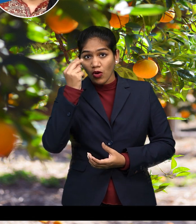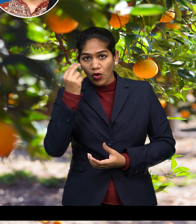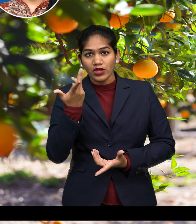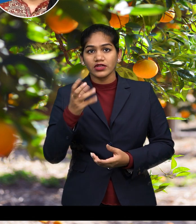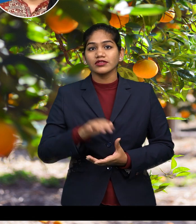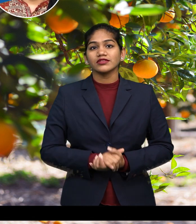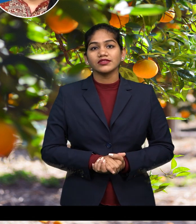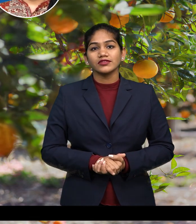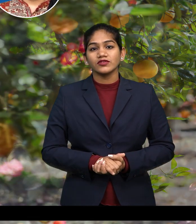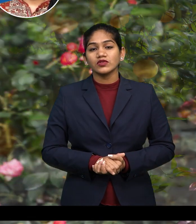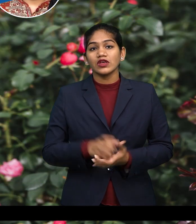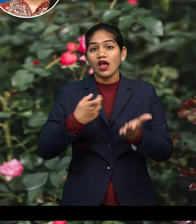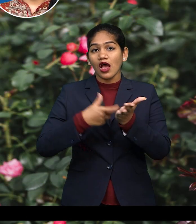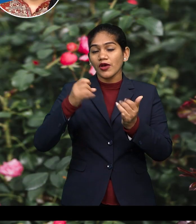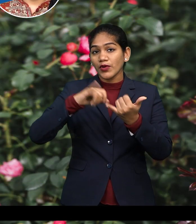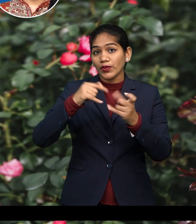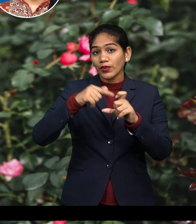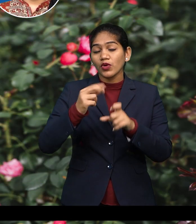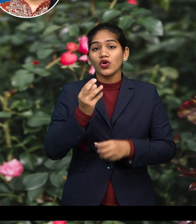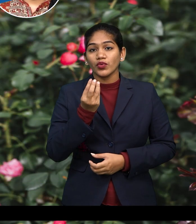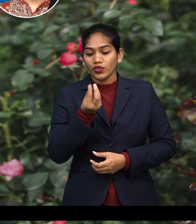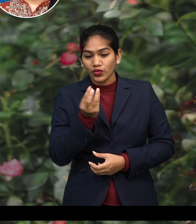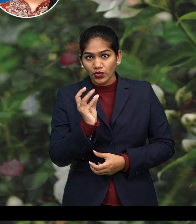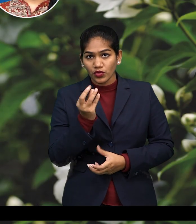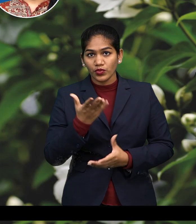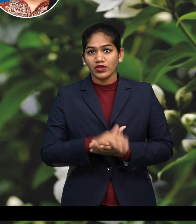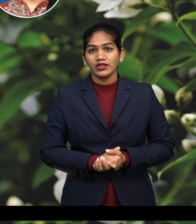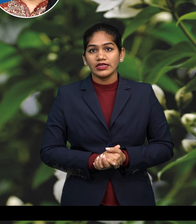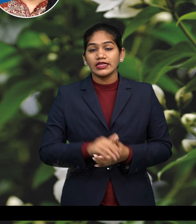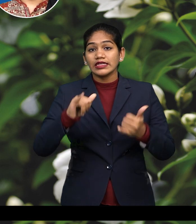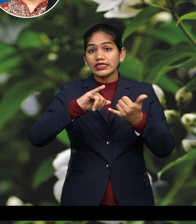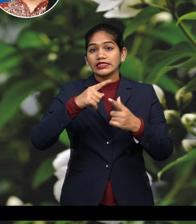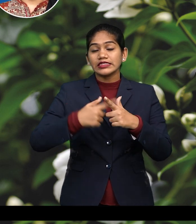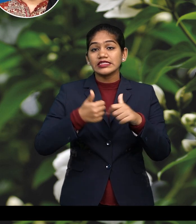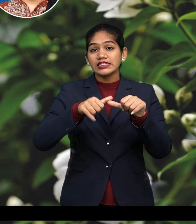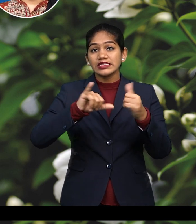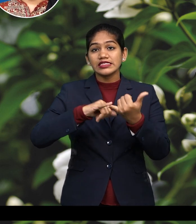orange, rose and jasmine